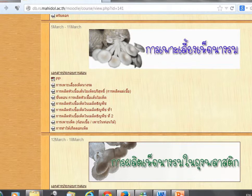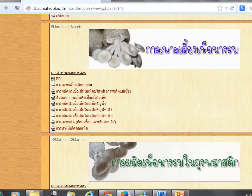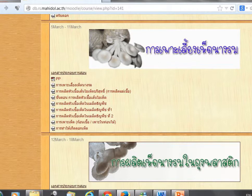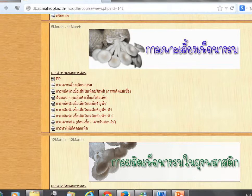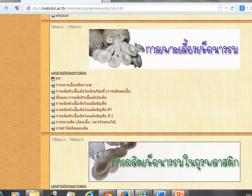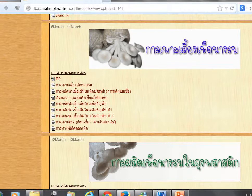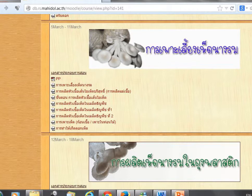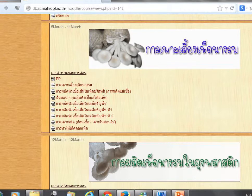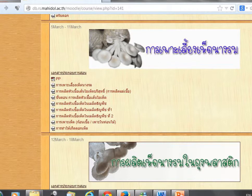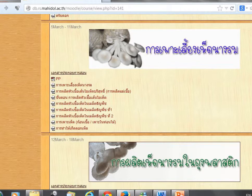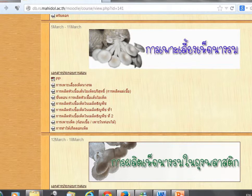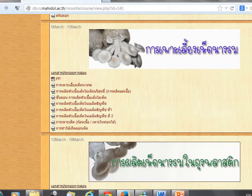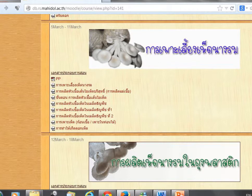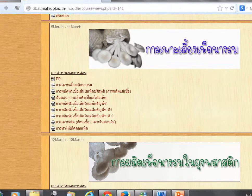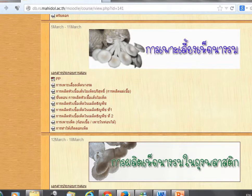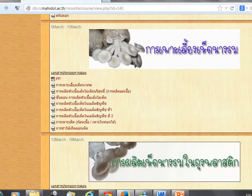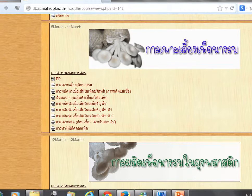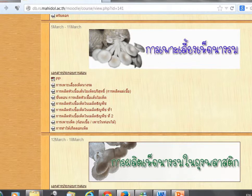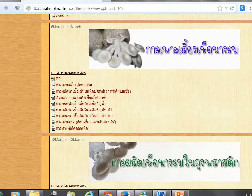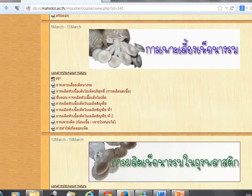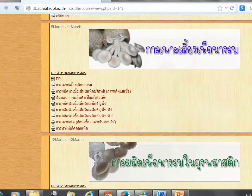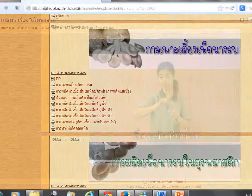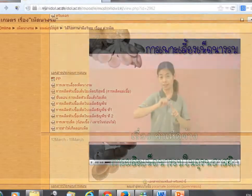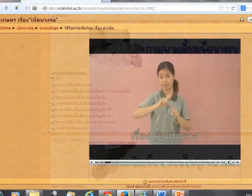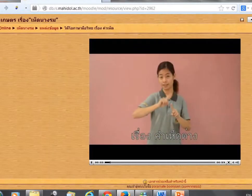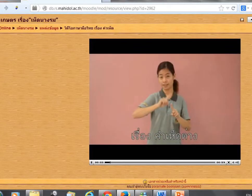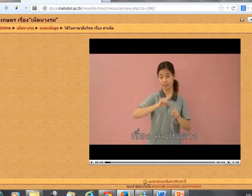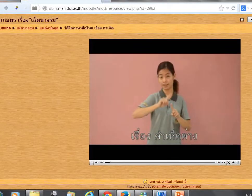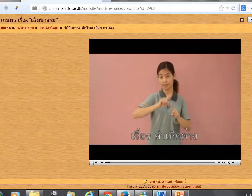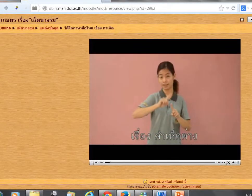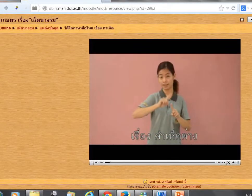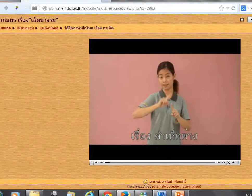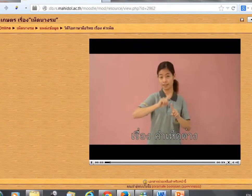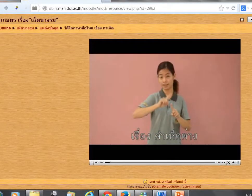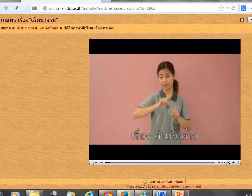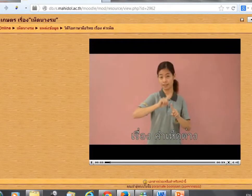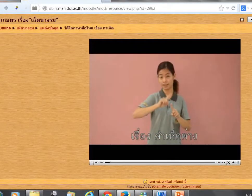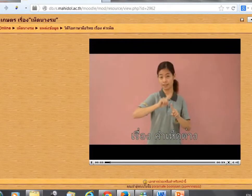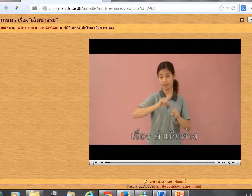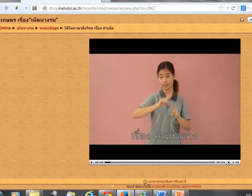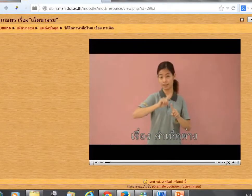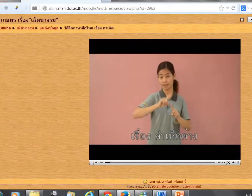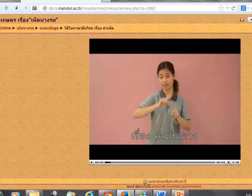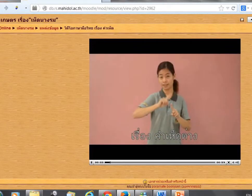vocation and technology subject area in the primary education curriculum.